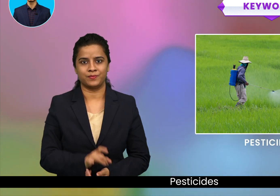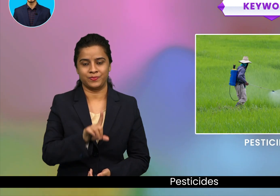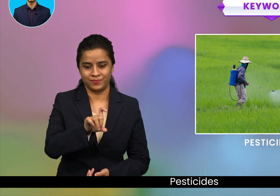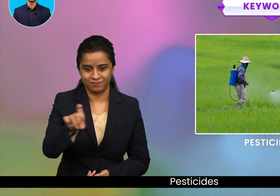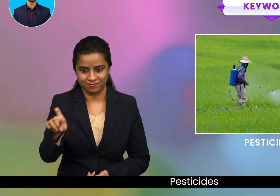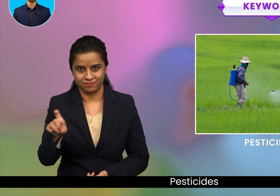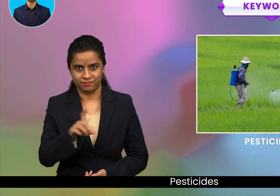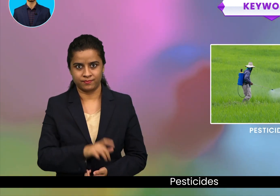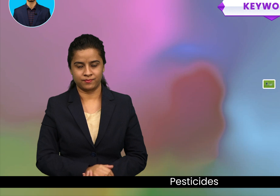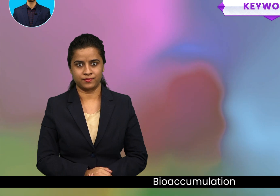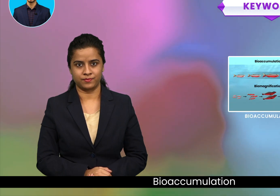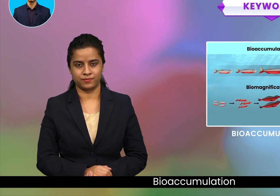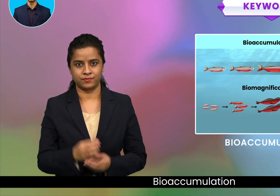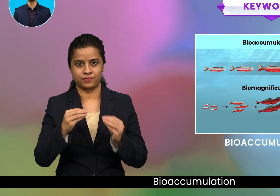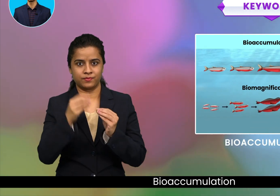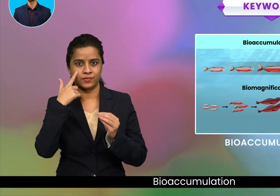pesticides,